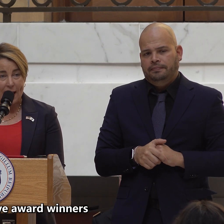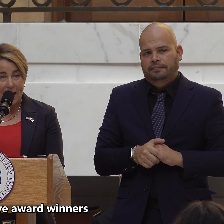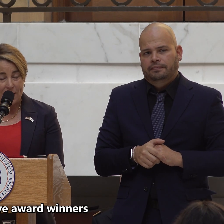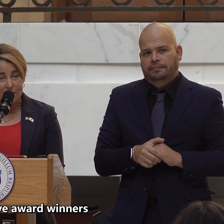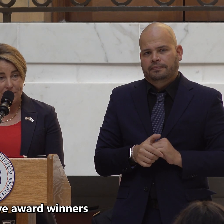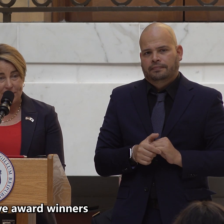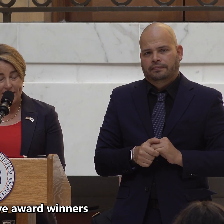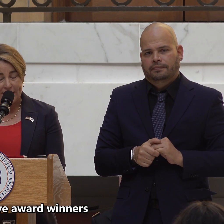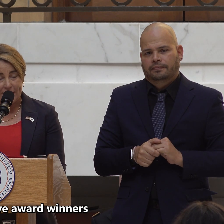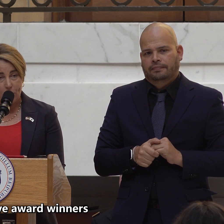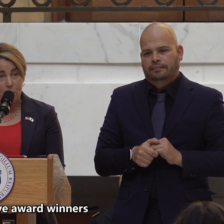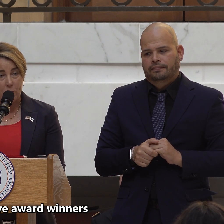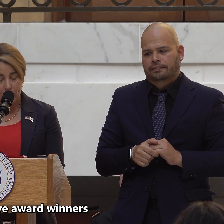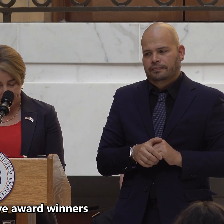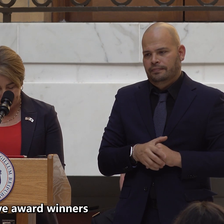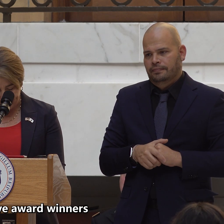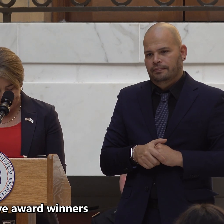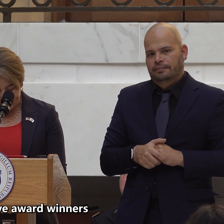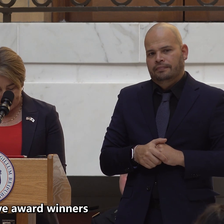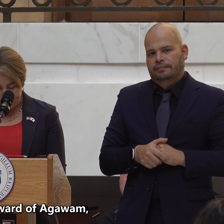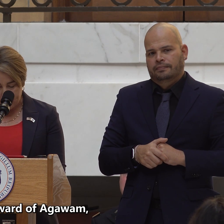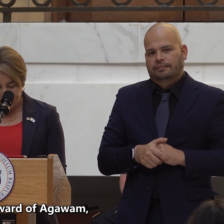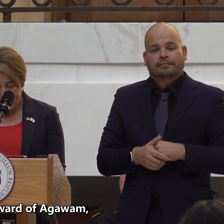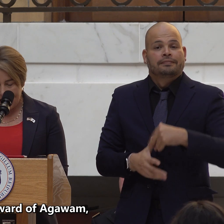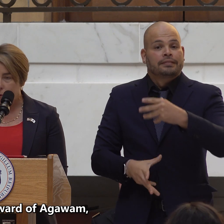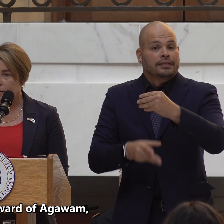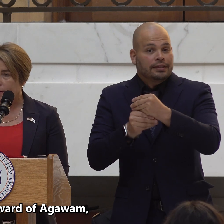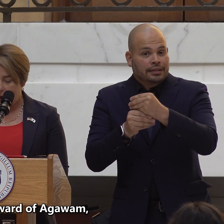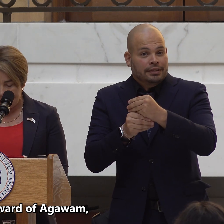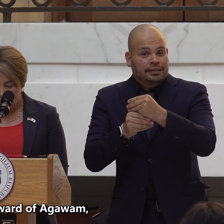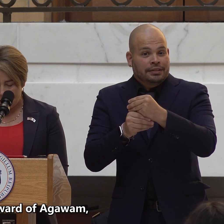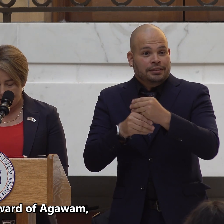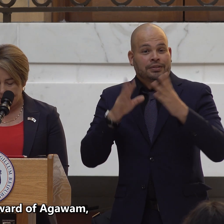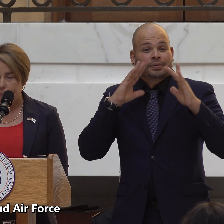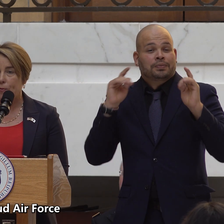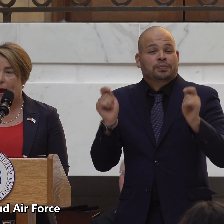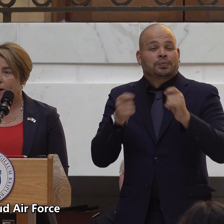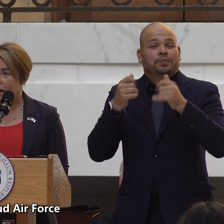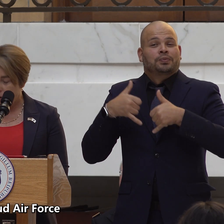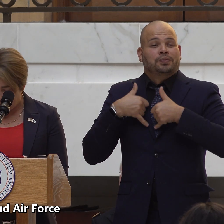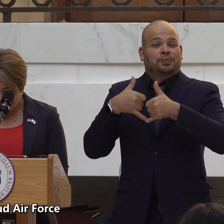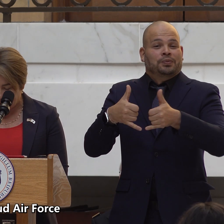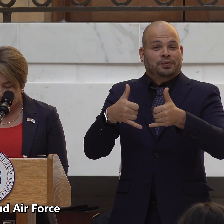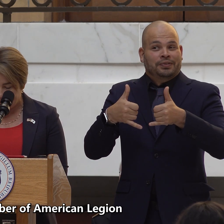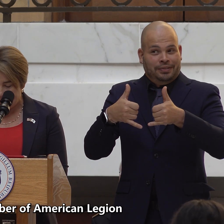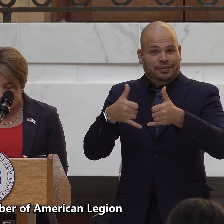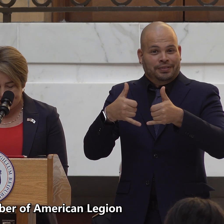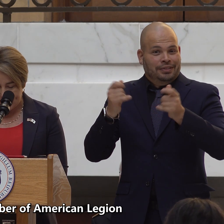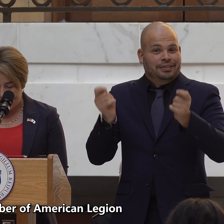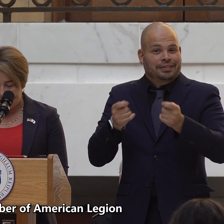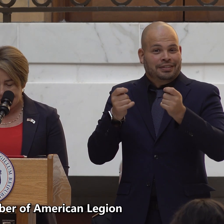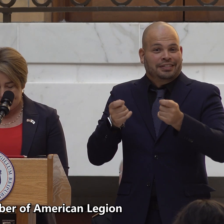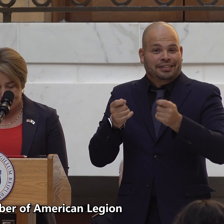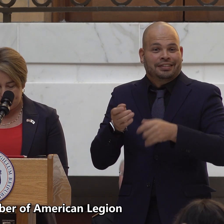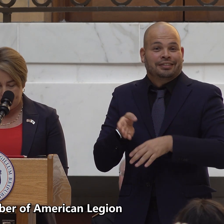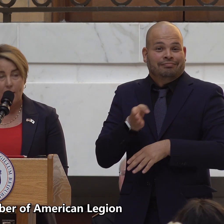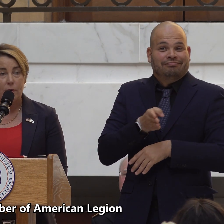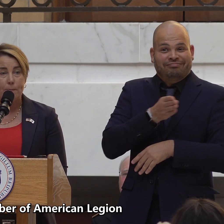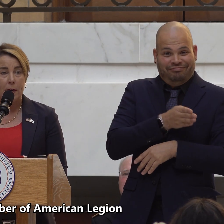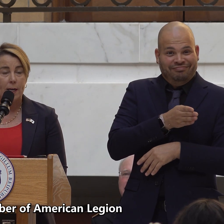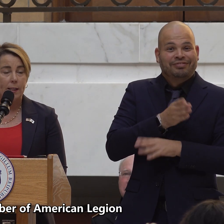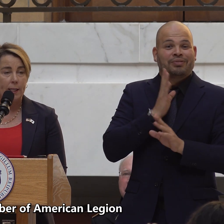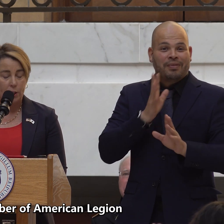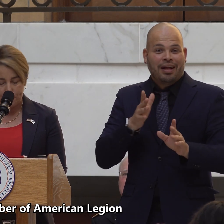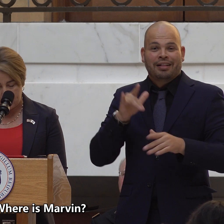And we have award winners. Marvin Howard of Agawam, a proud Air Force veteran and member